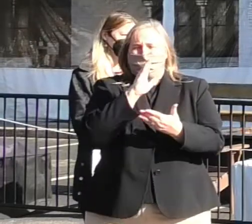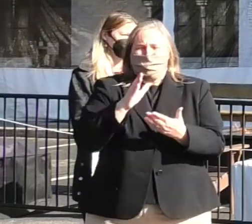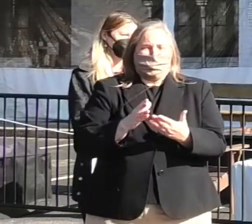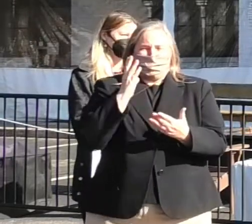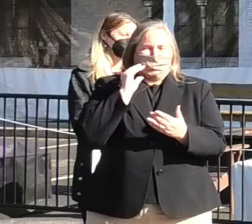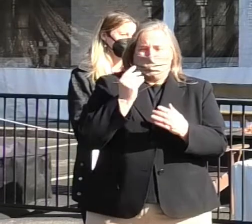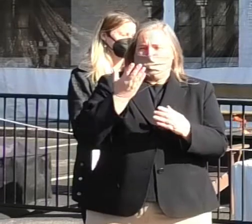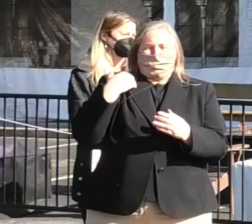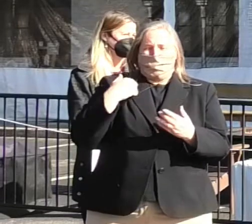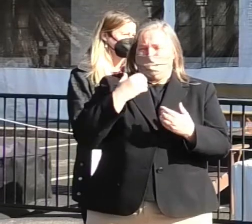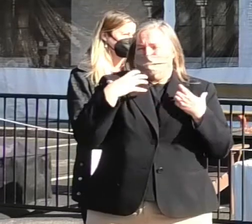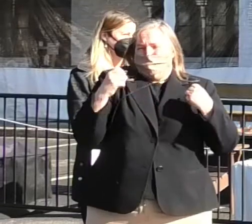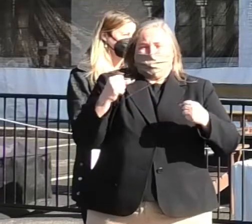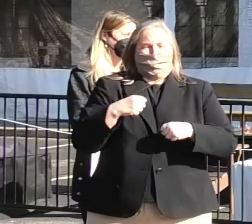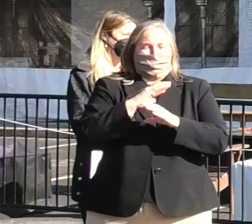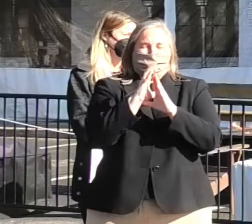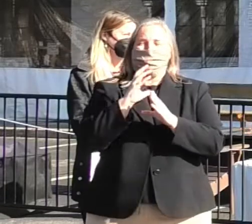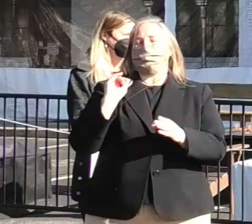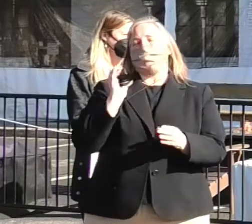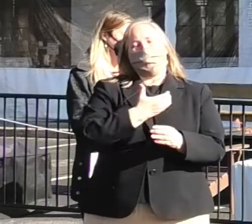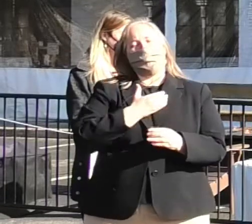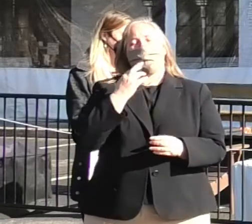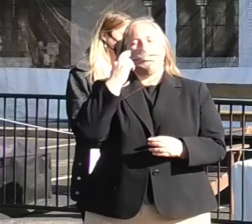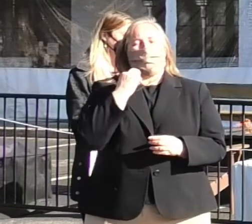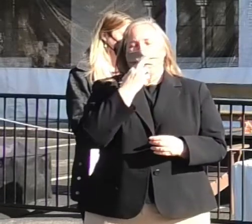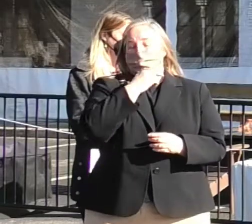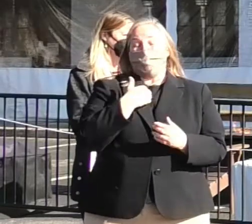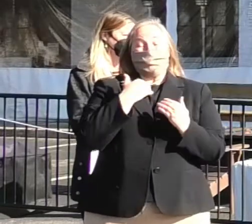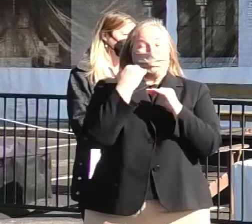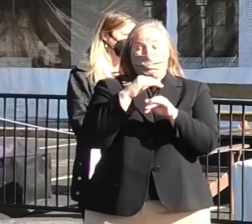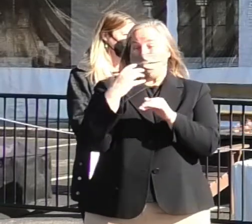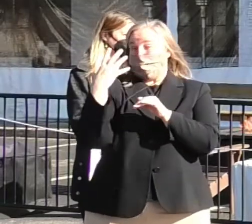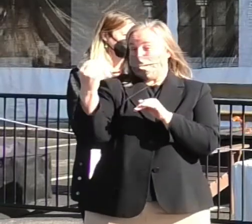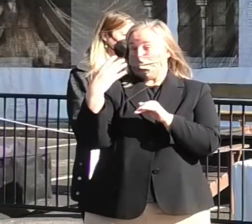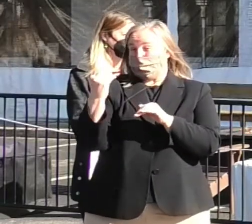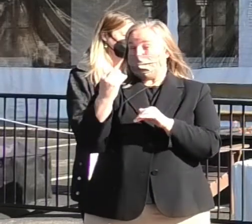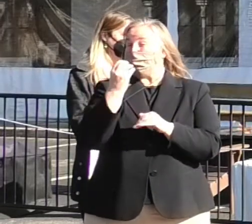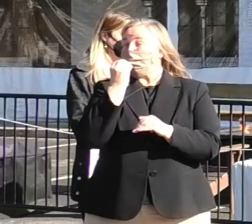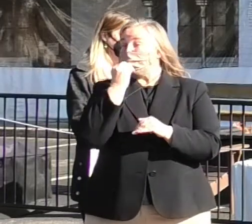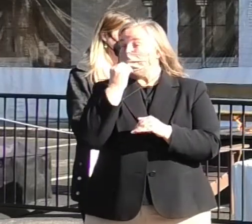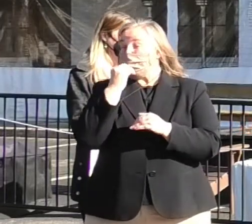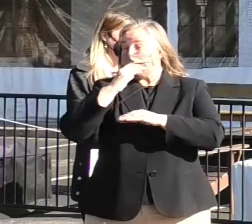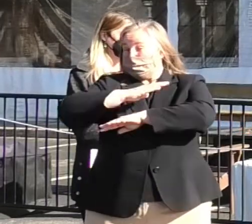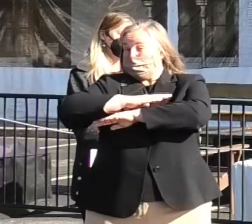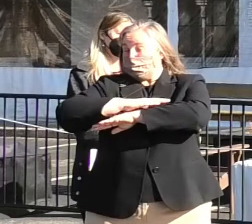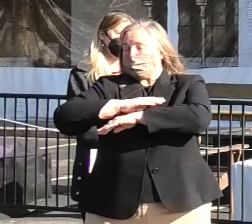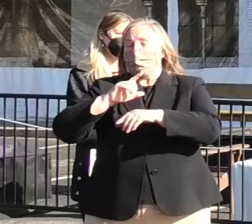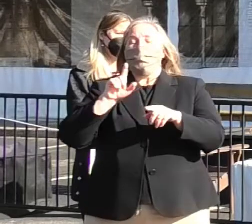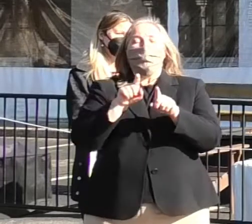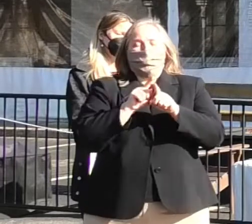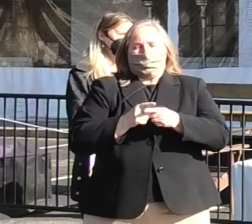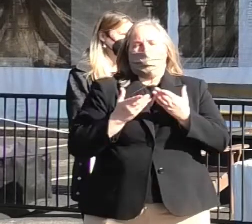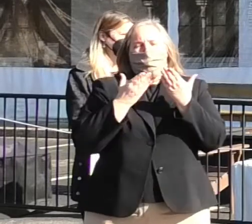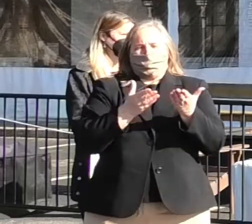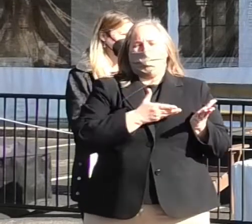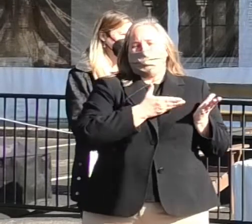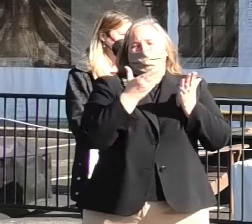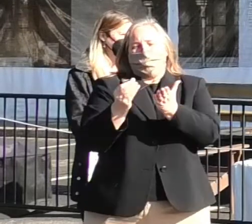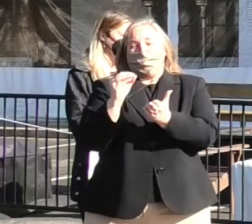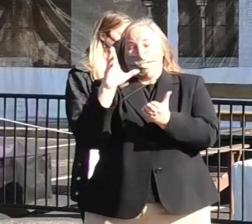crisis, and our restaurants have limited outdoor dining, but are also offering carryout and